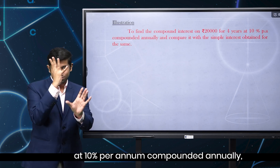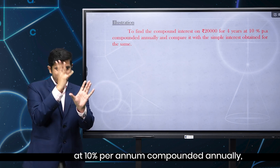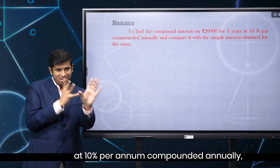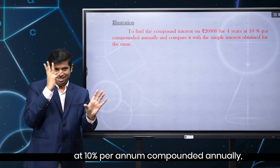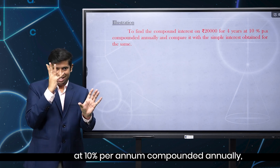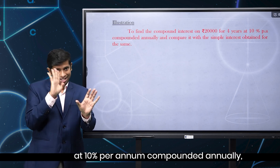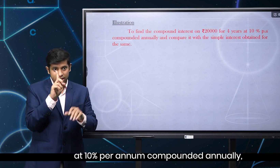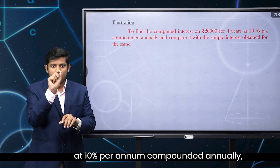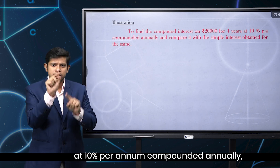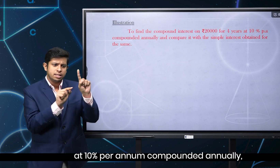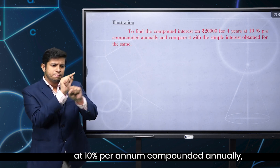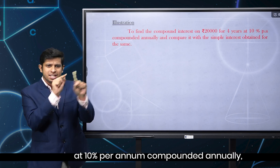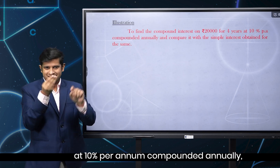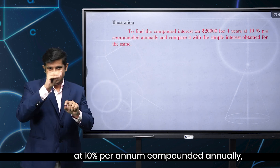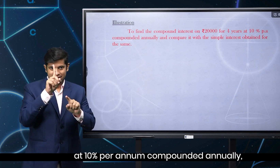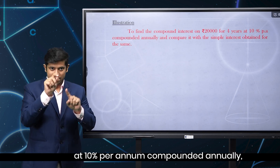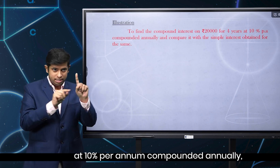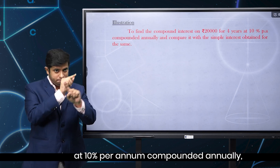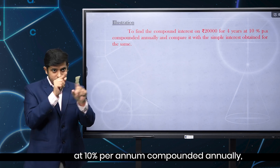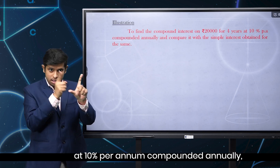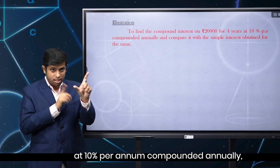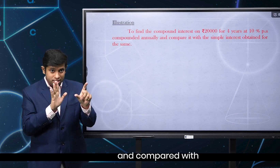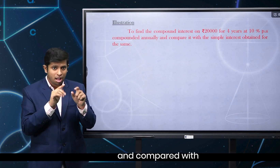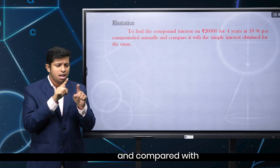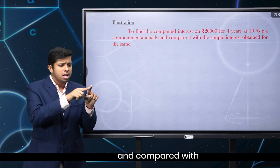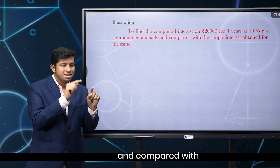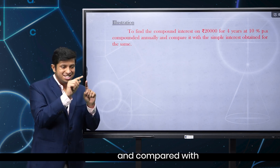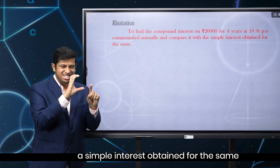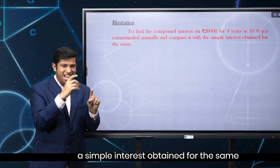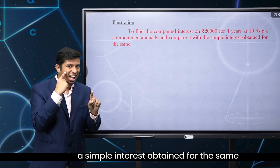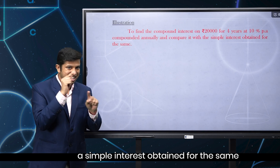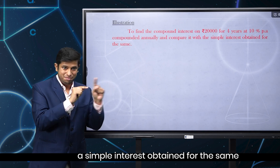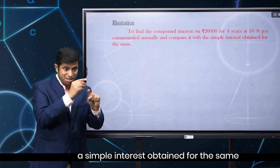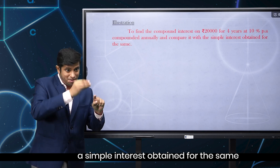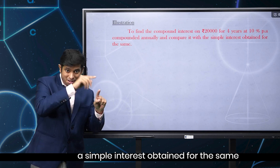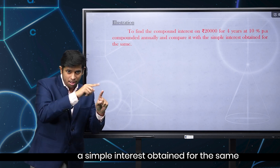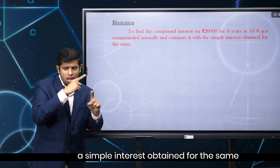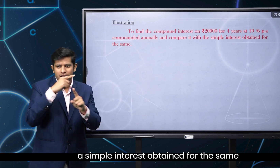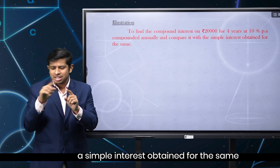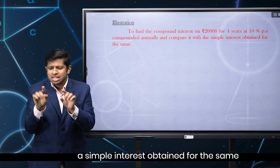annum compounded annually and compare it with the simple interest obtained for the same.